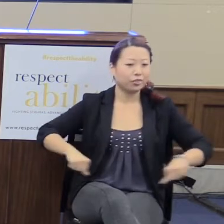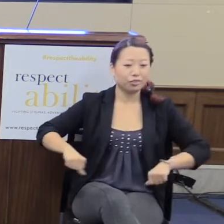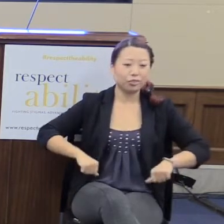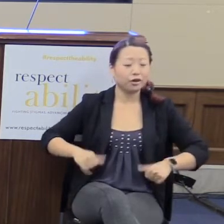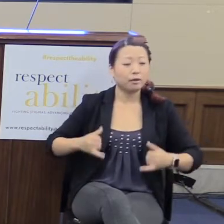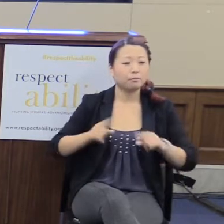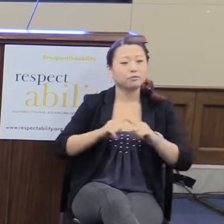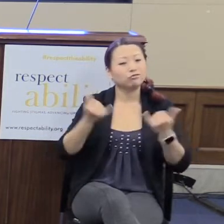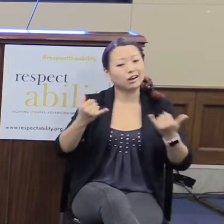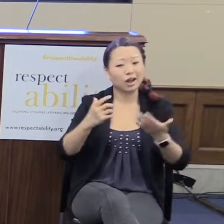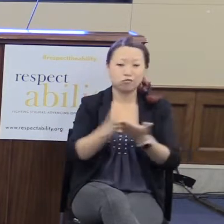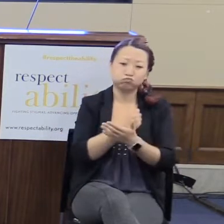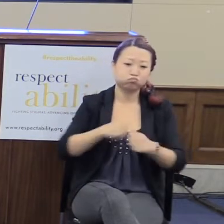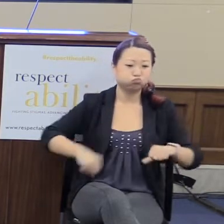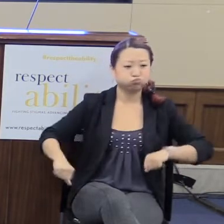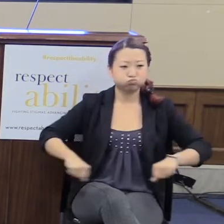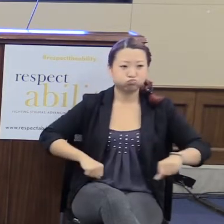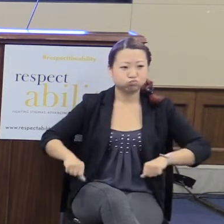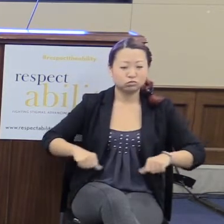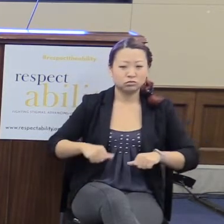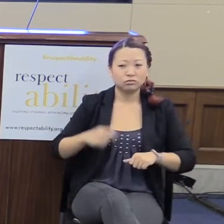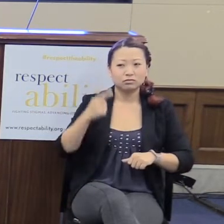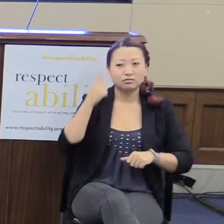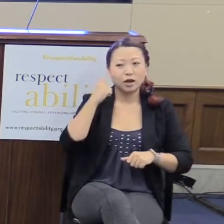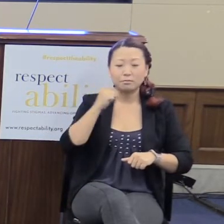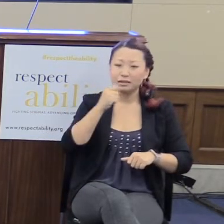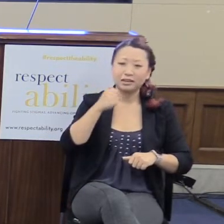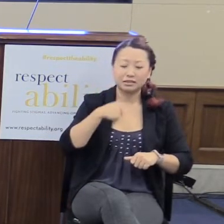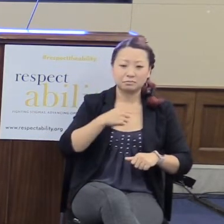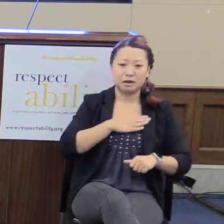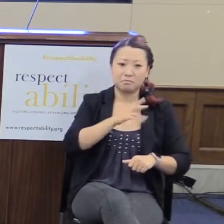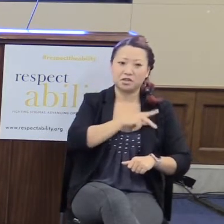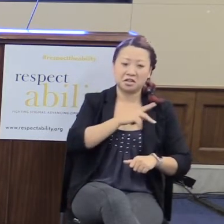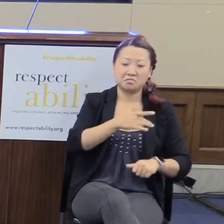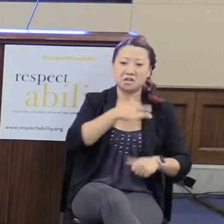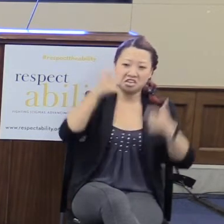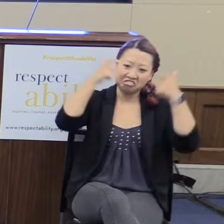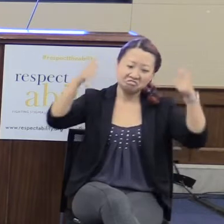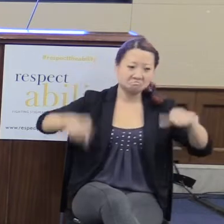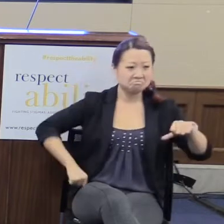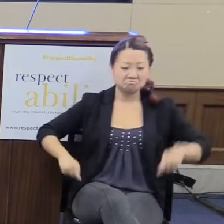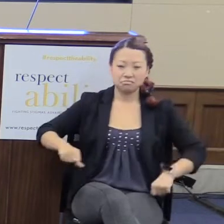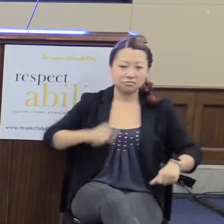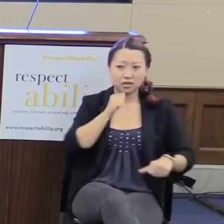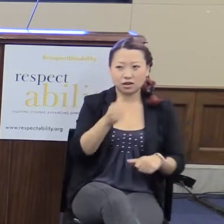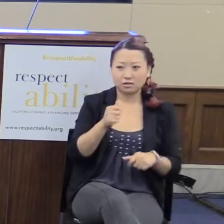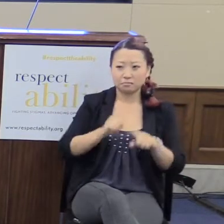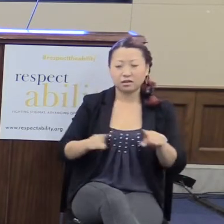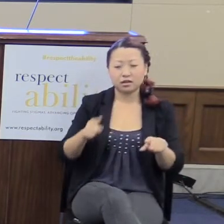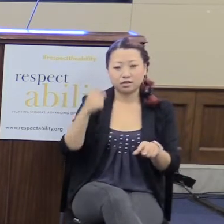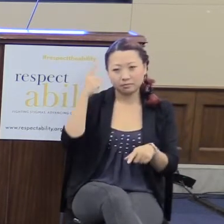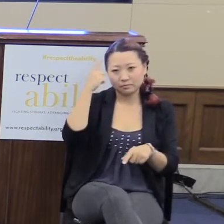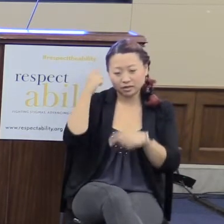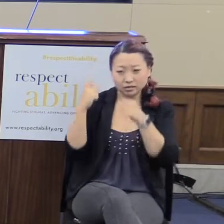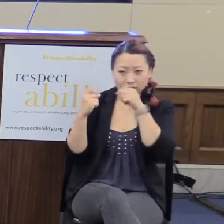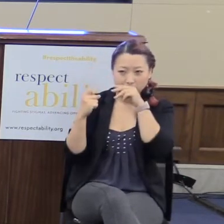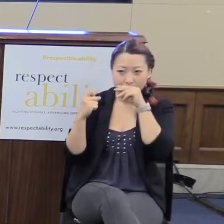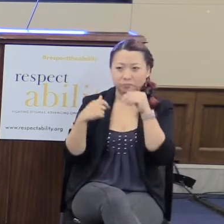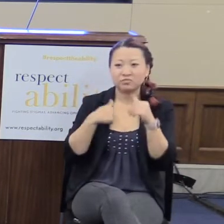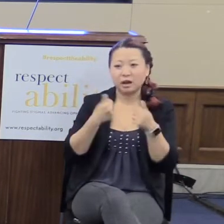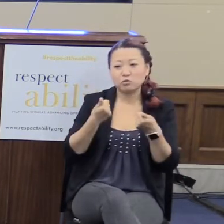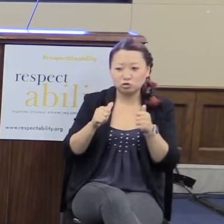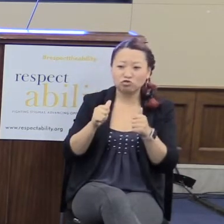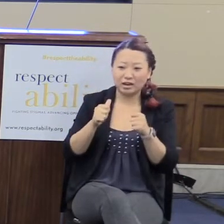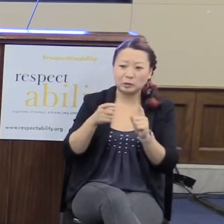right now, but believe me, not because I'm braggadocious, but because I'm trying to